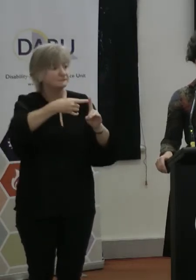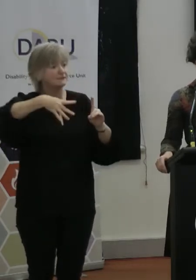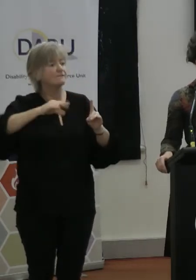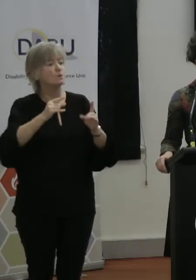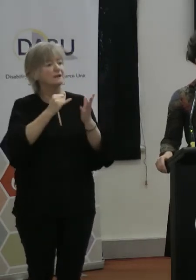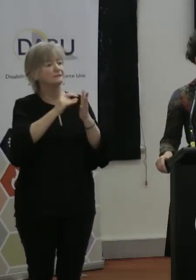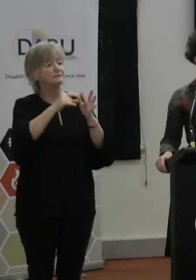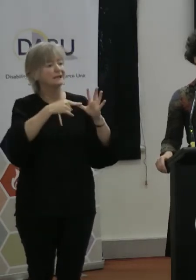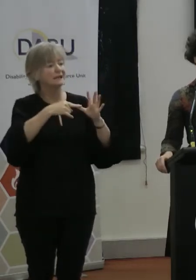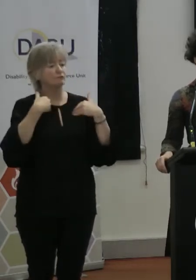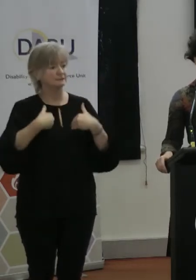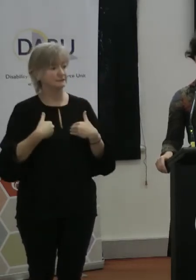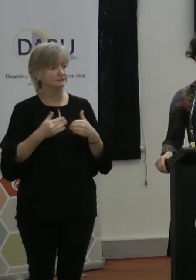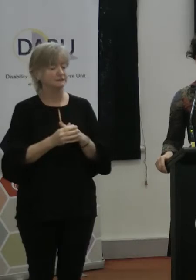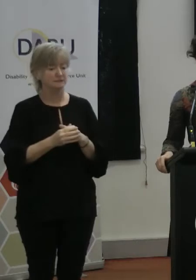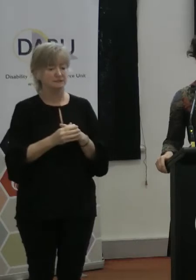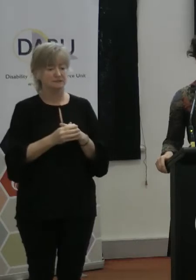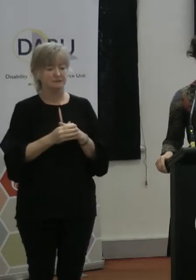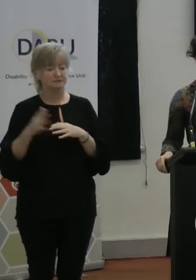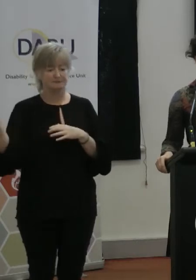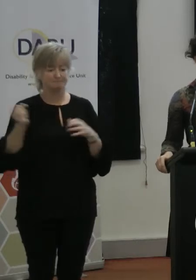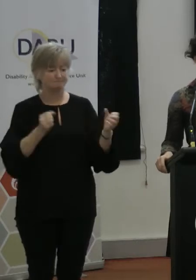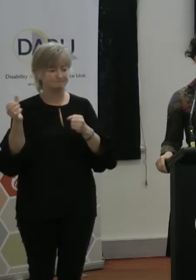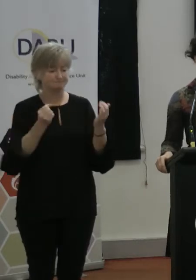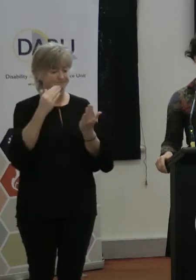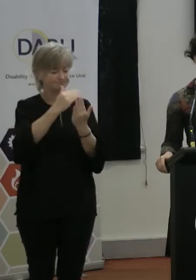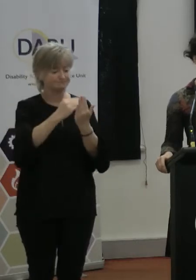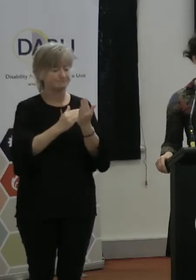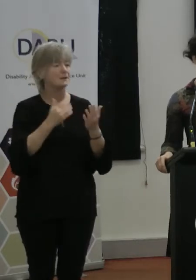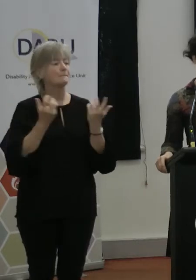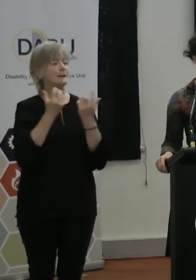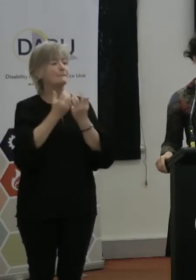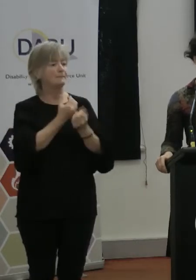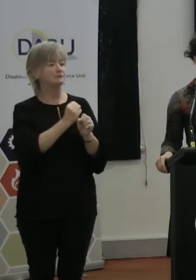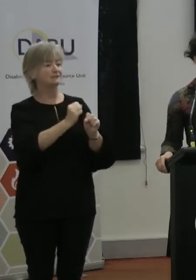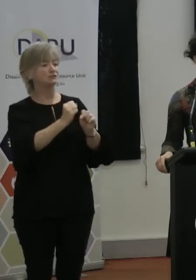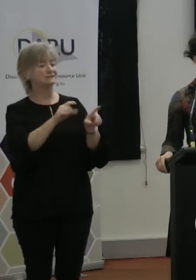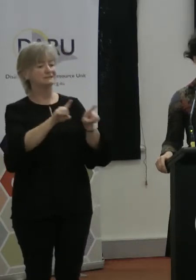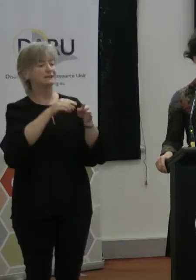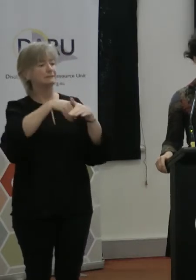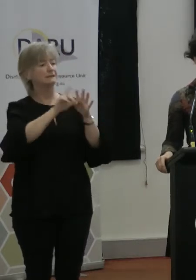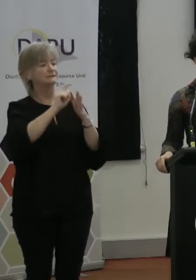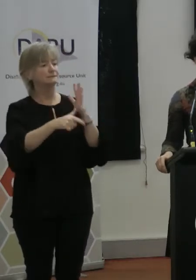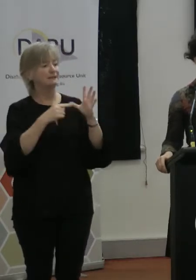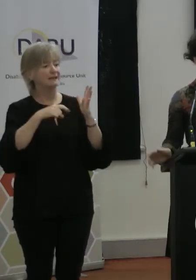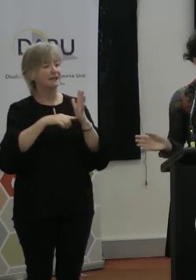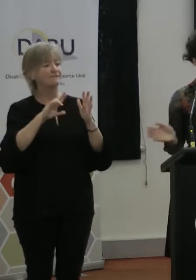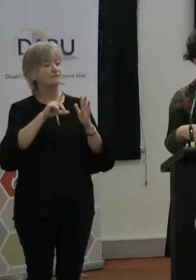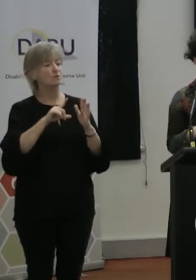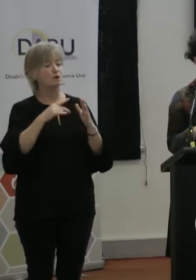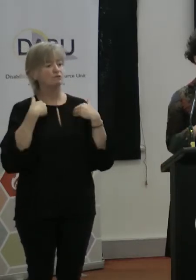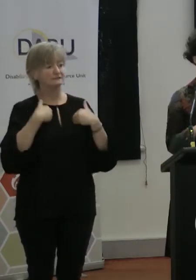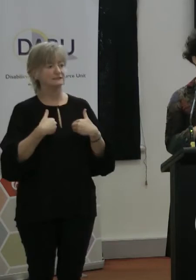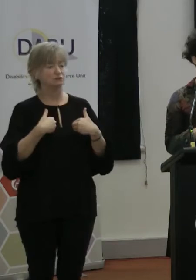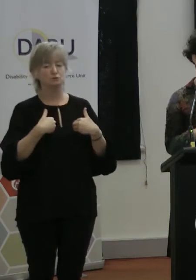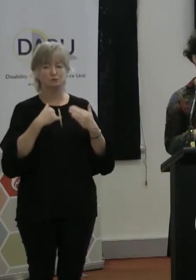SDA residents. It brings across many of the protections that formerly existed under the Disability Act for residential statements, and it